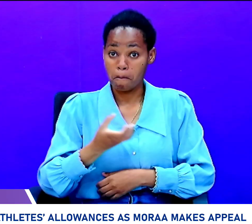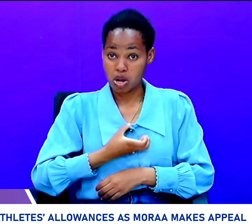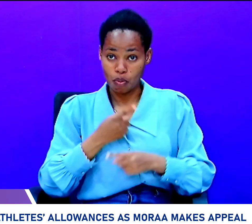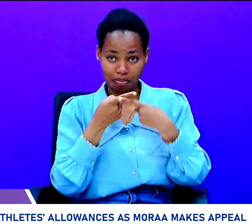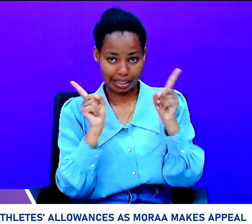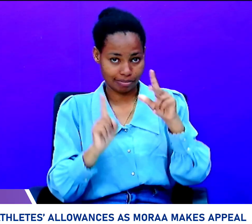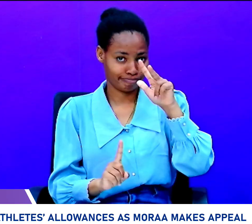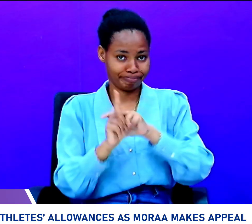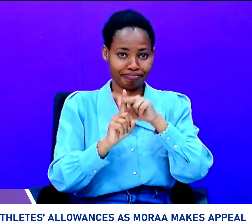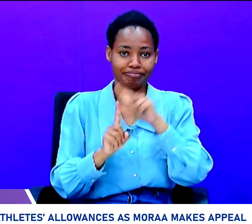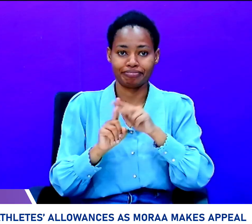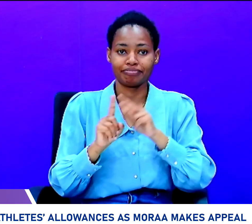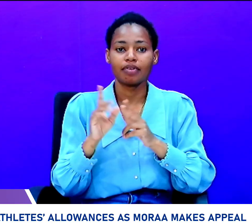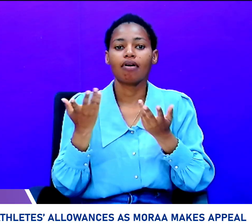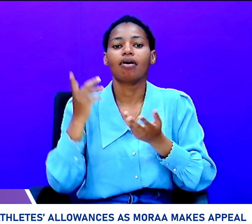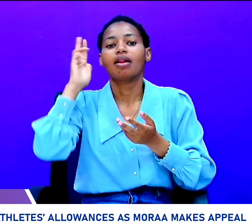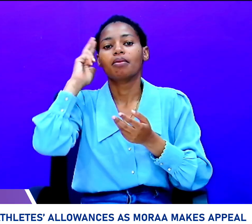recognition of athletes' sacrifices.